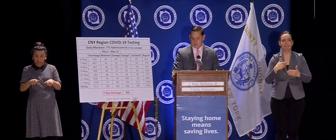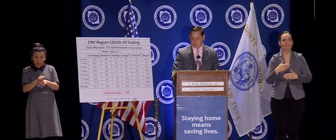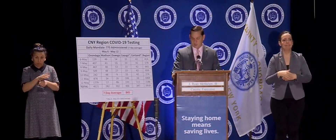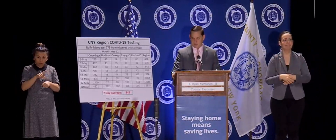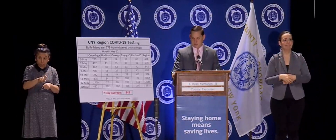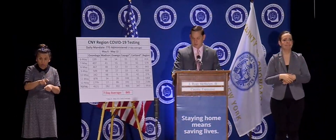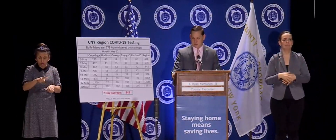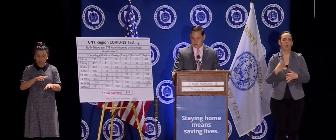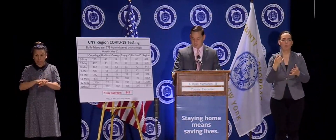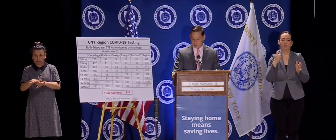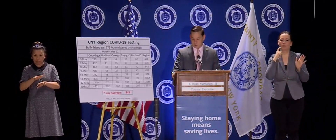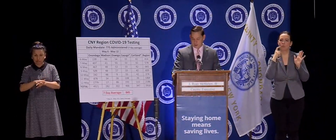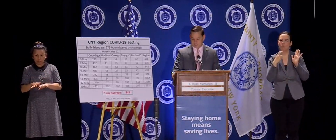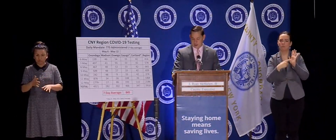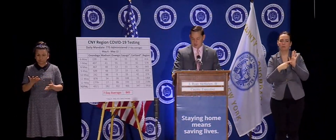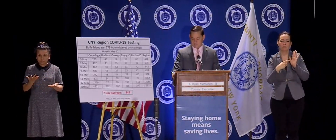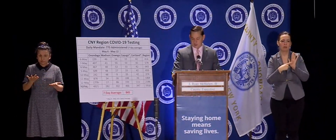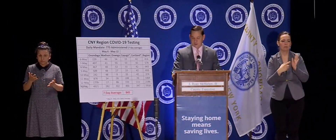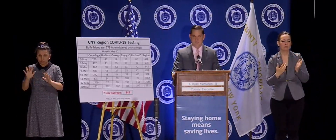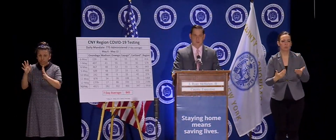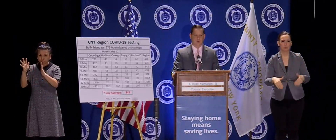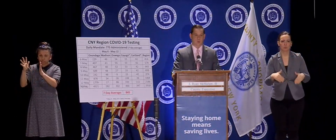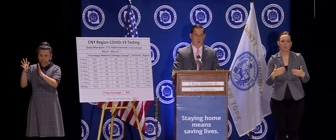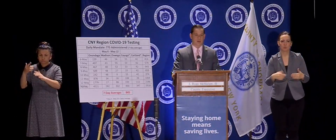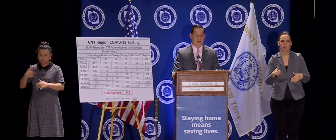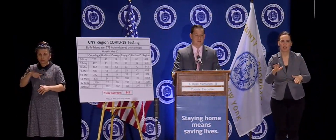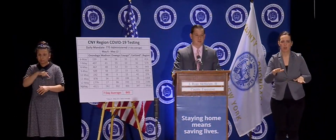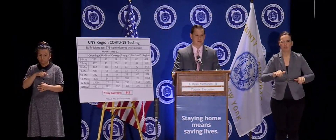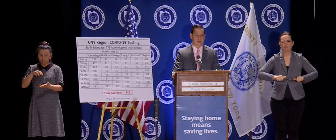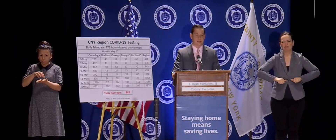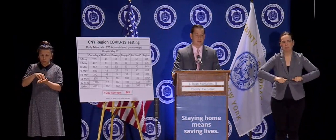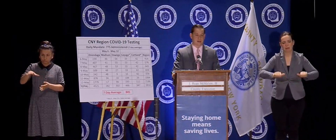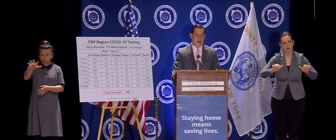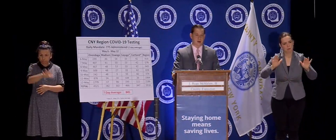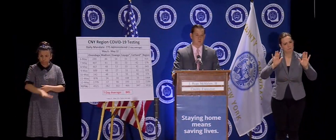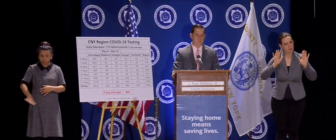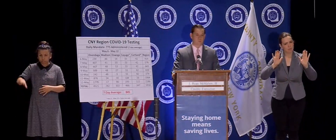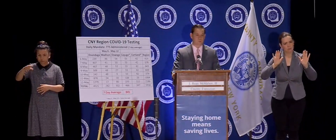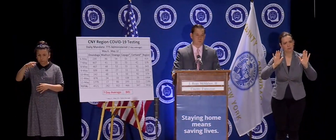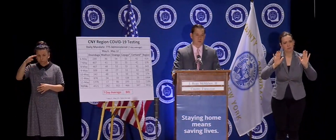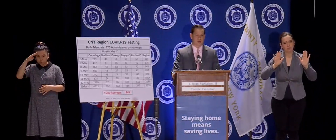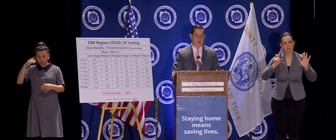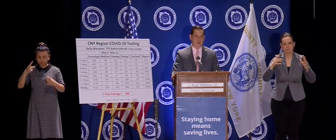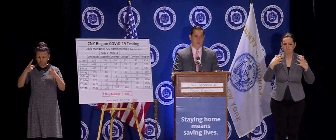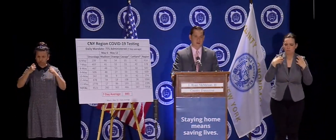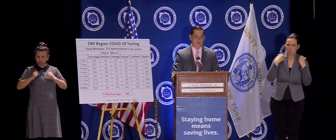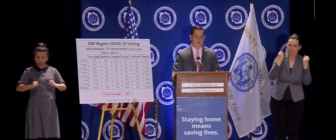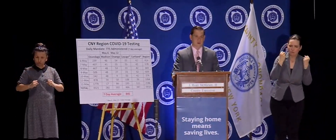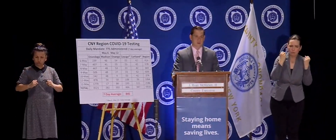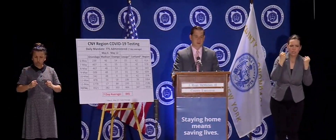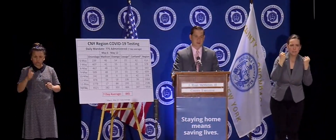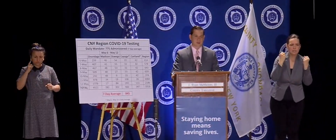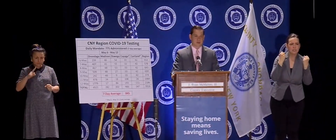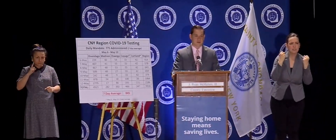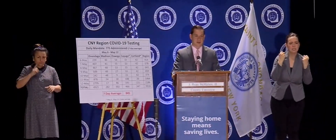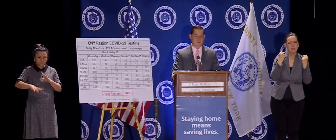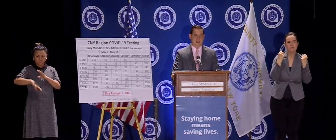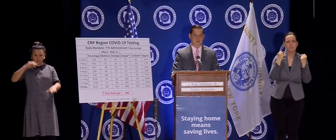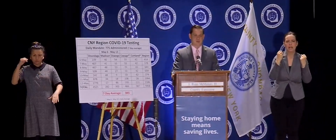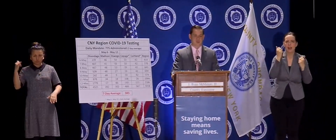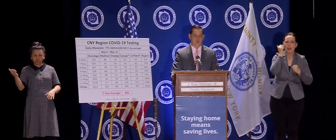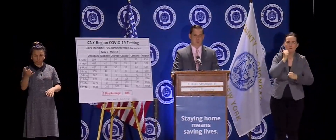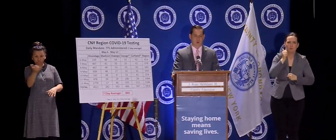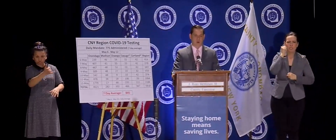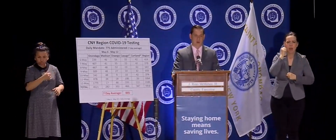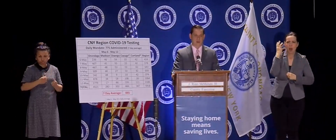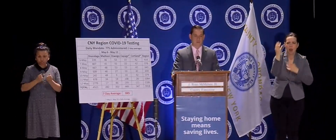them for their sacrifice, their heroic actions day in and day out. And certainly they've had